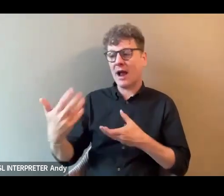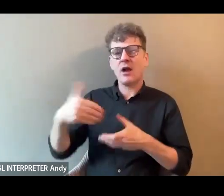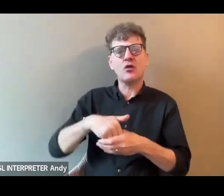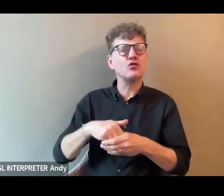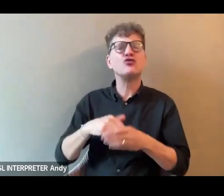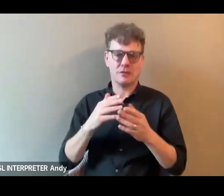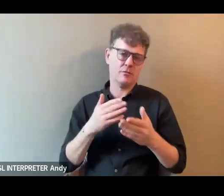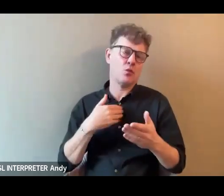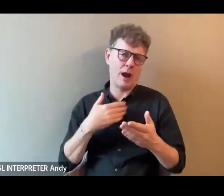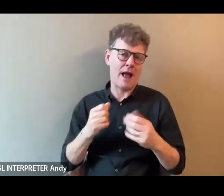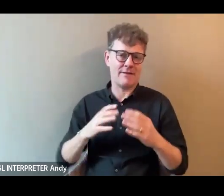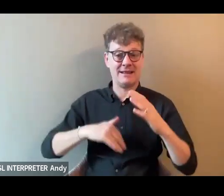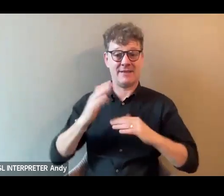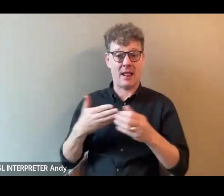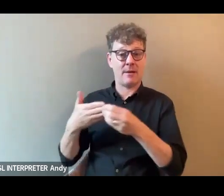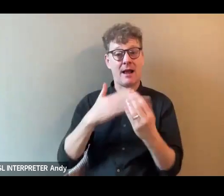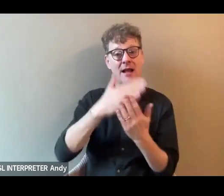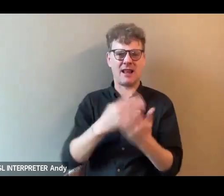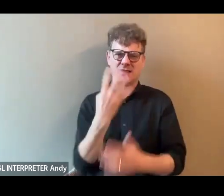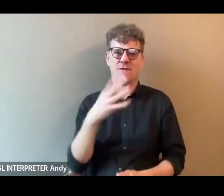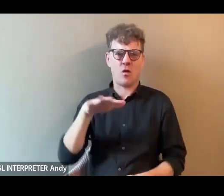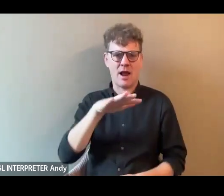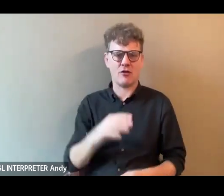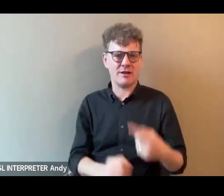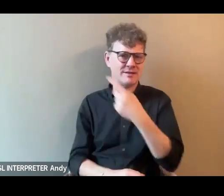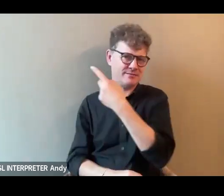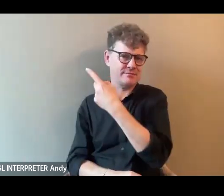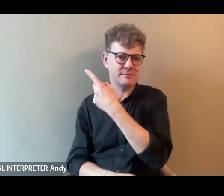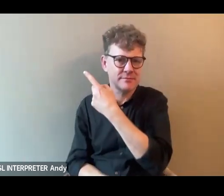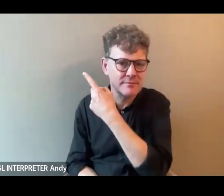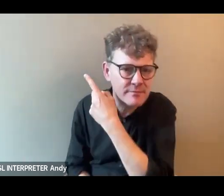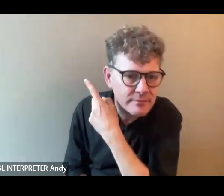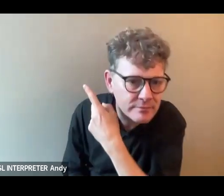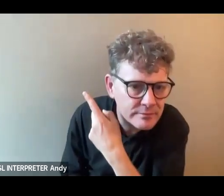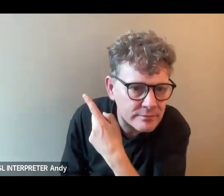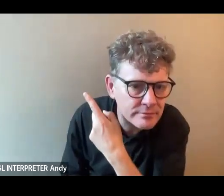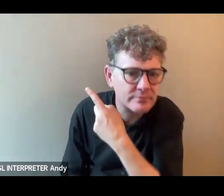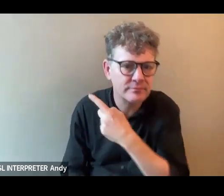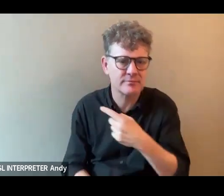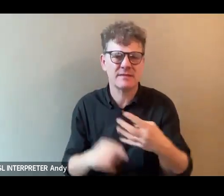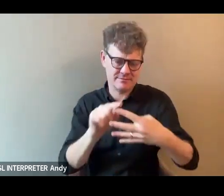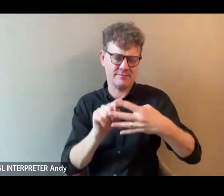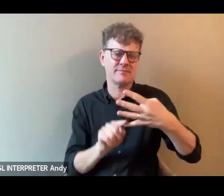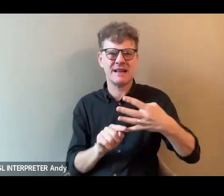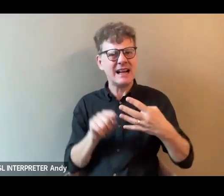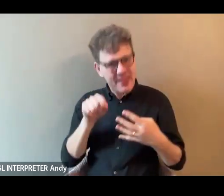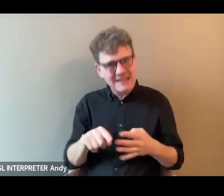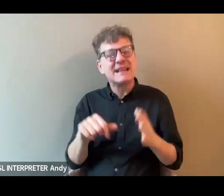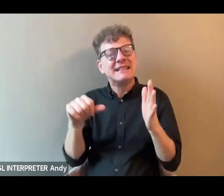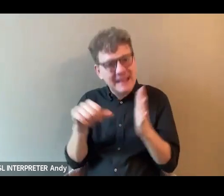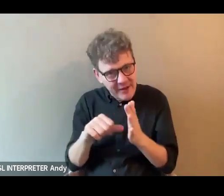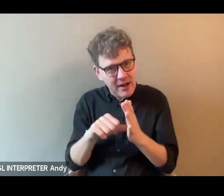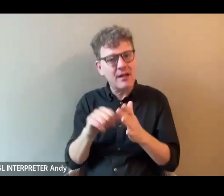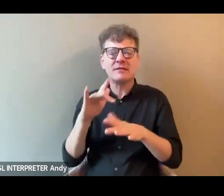guidelines in 4 areas, as you can see on the screen, based on the insights that we have gathered about how to do this difficult,